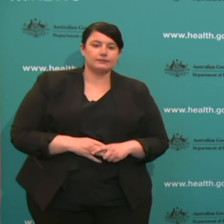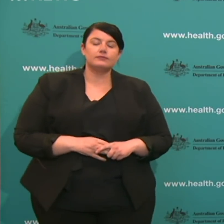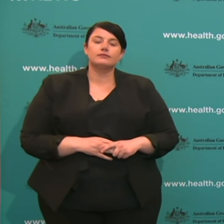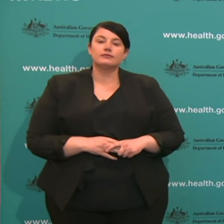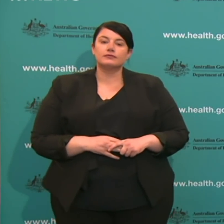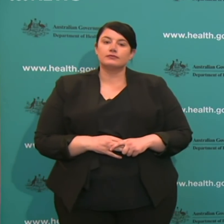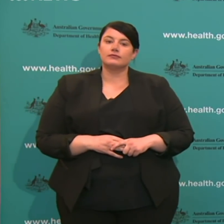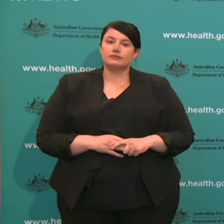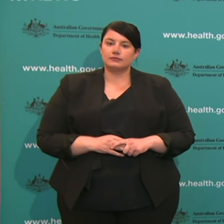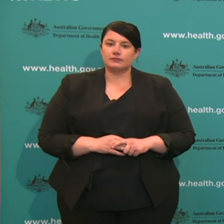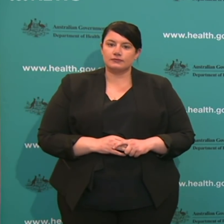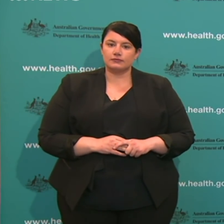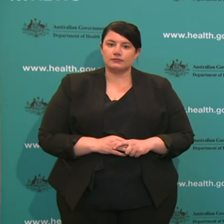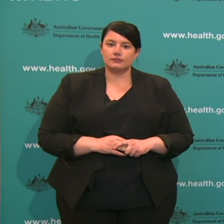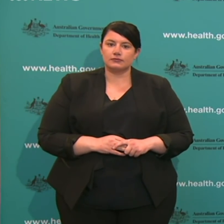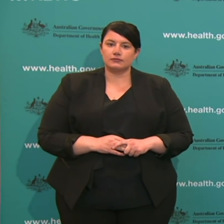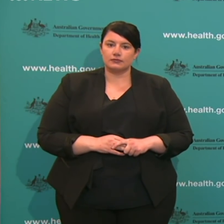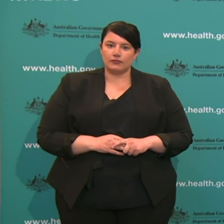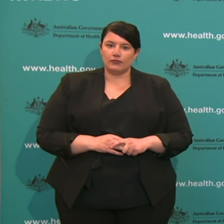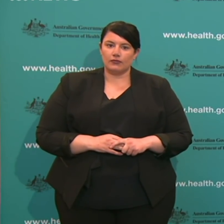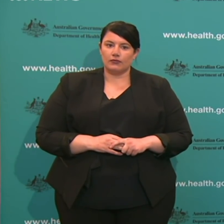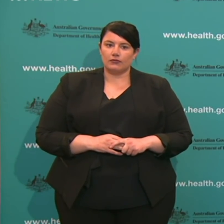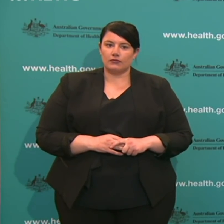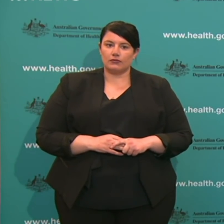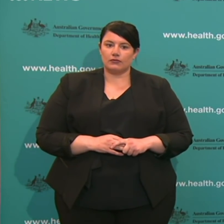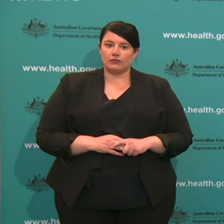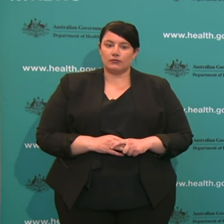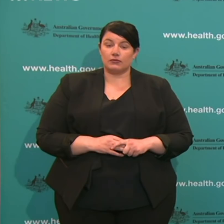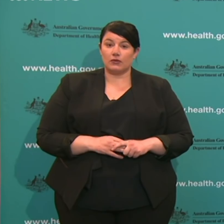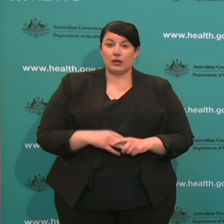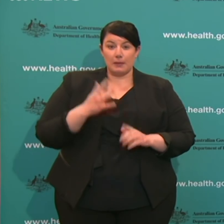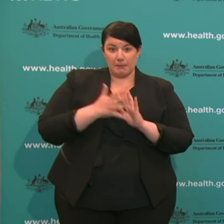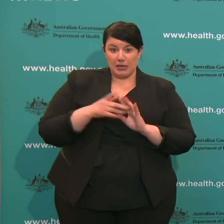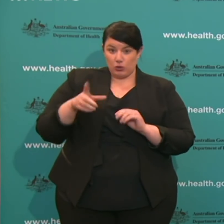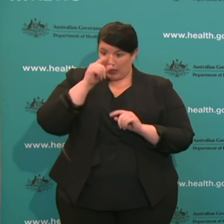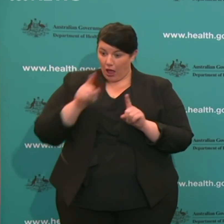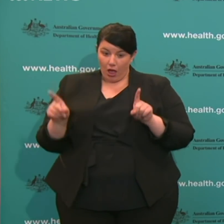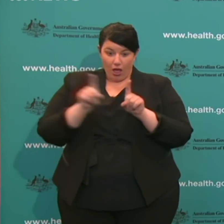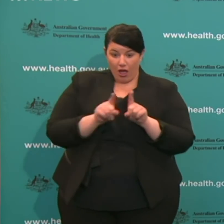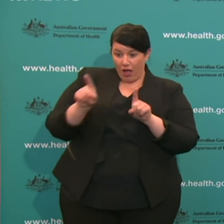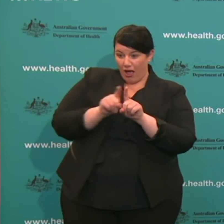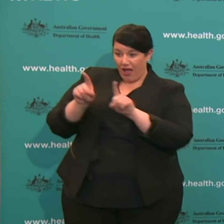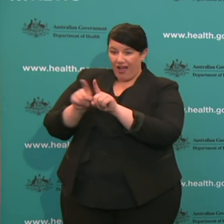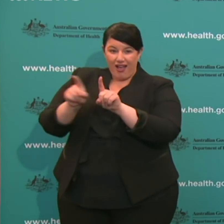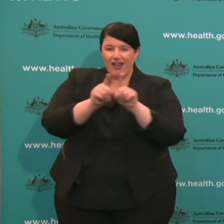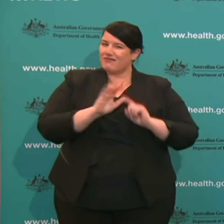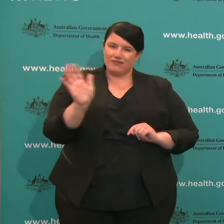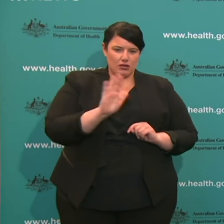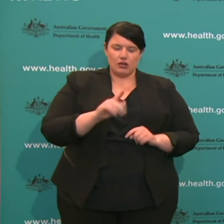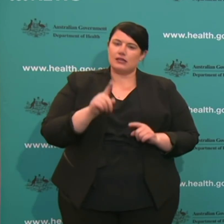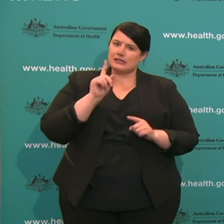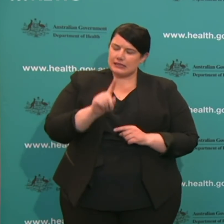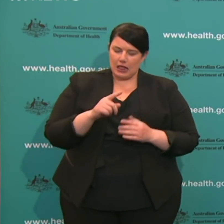That, of course, does not change our advice on social distancing. It continues to be the case that the